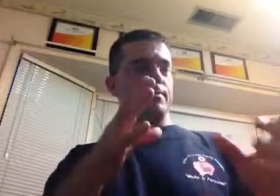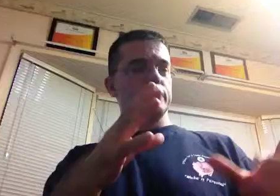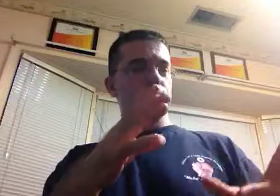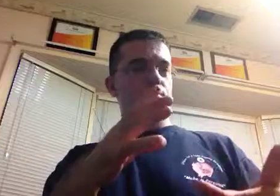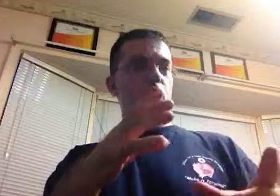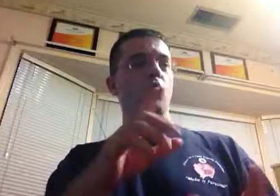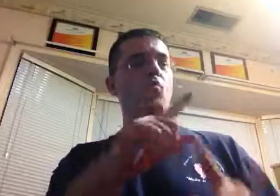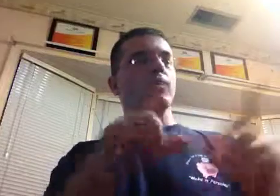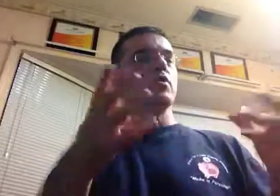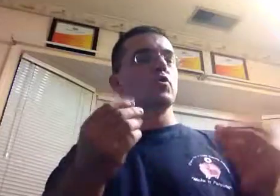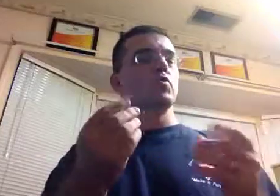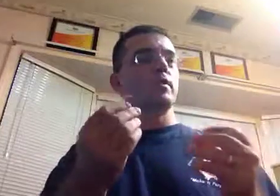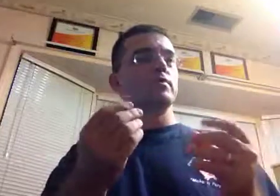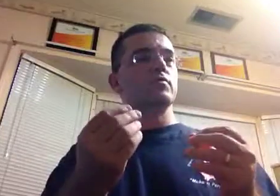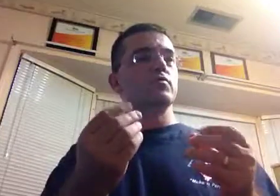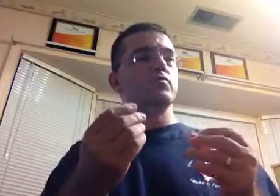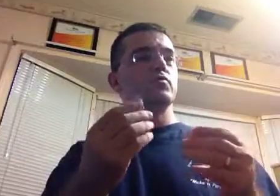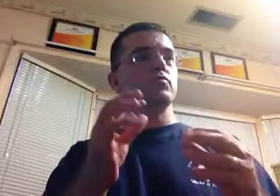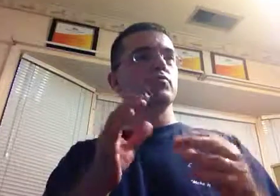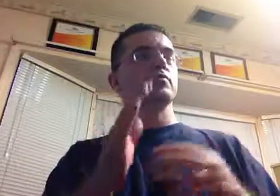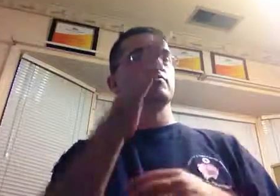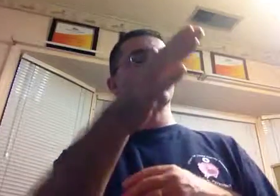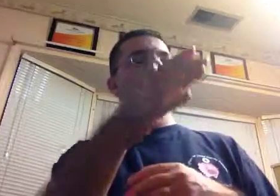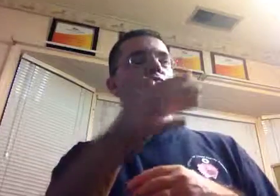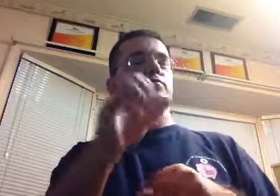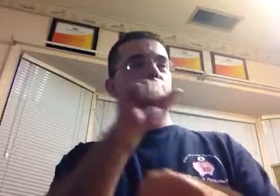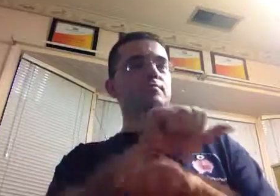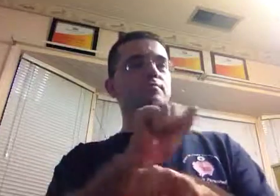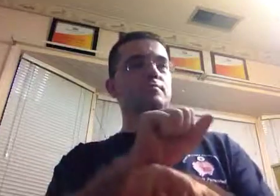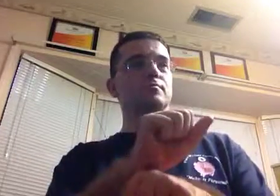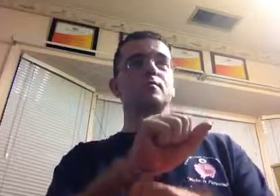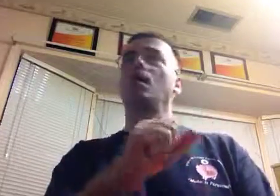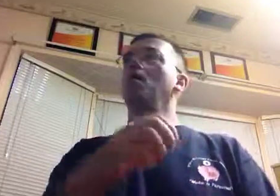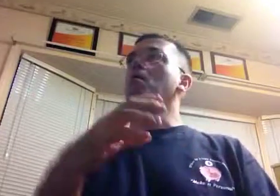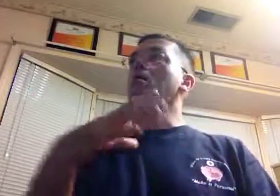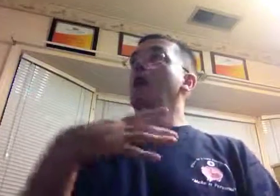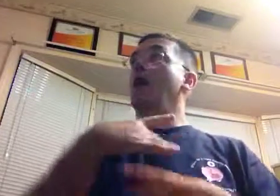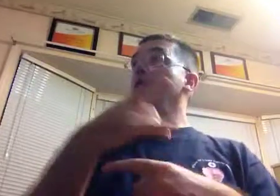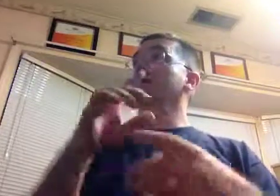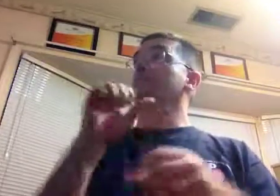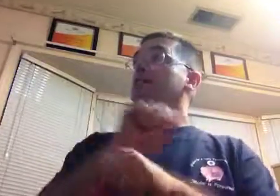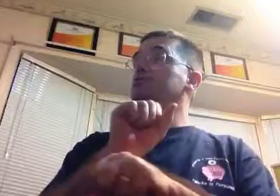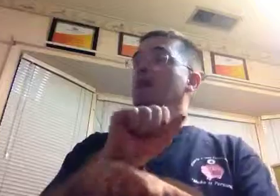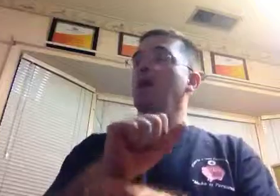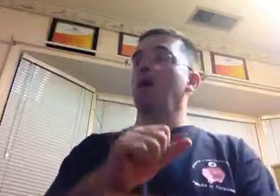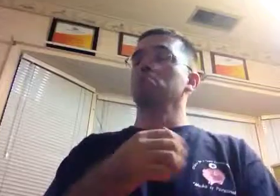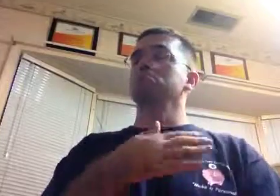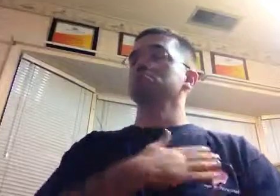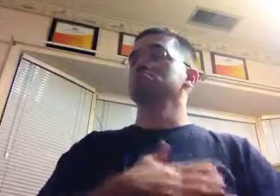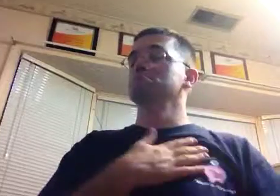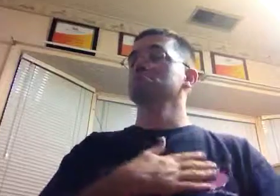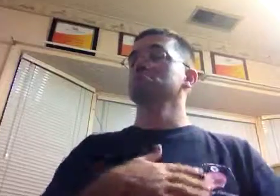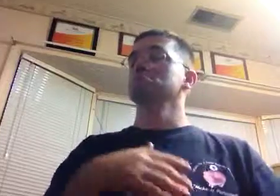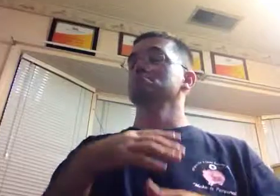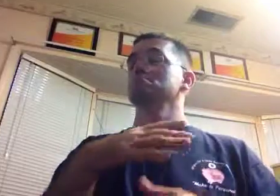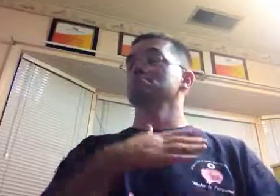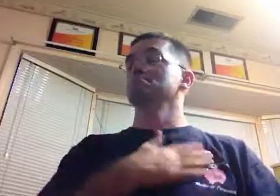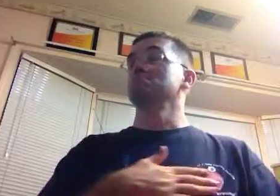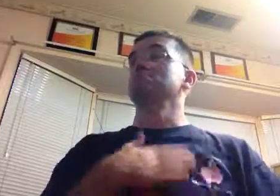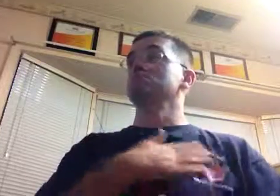To stay where I am, basically for the rest of my life. I'm secure in my job and situation and that